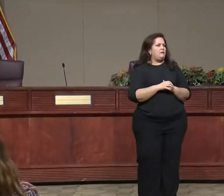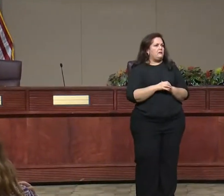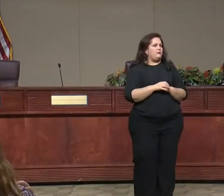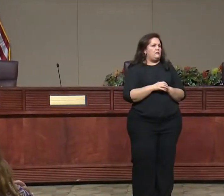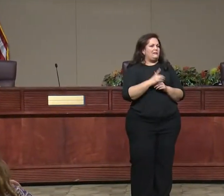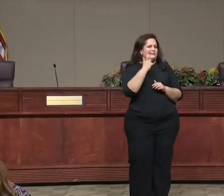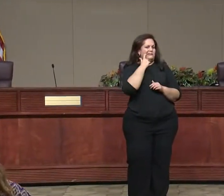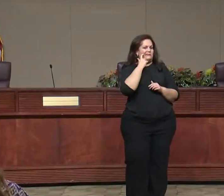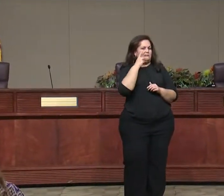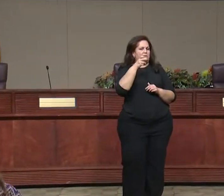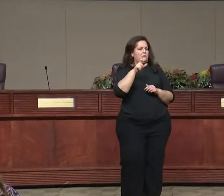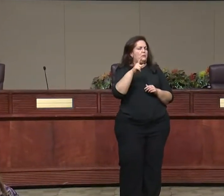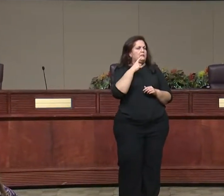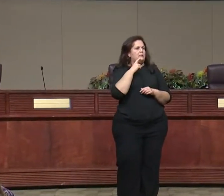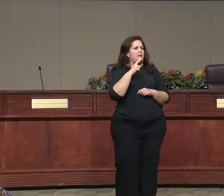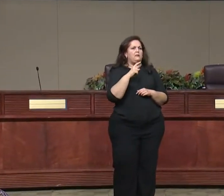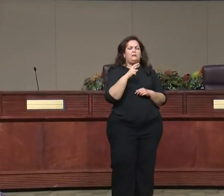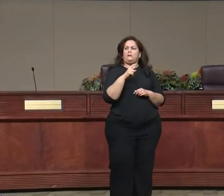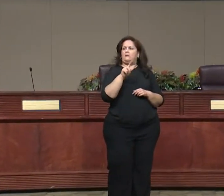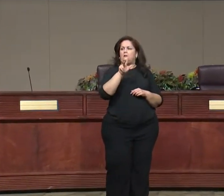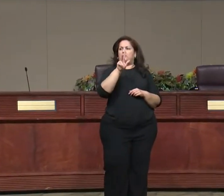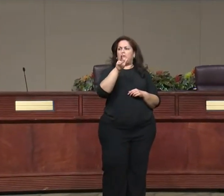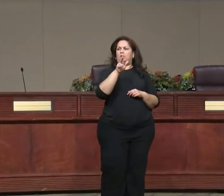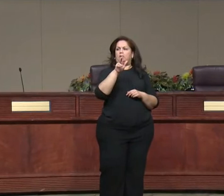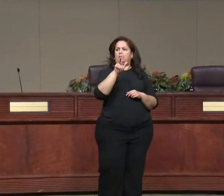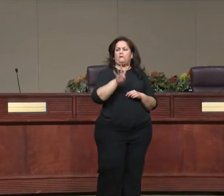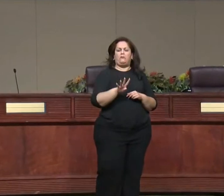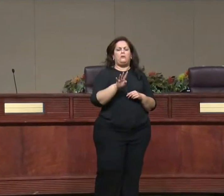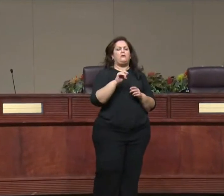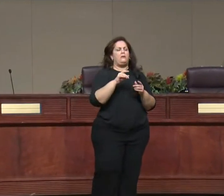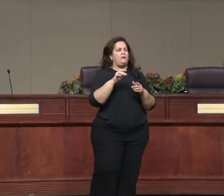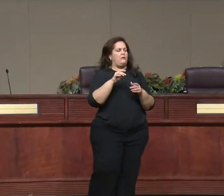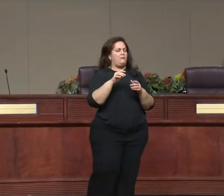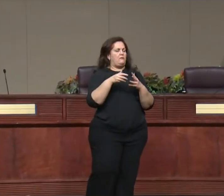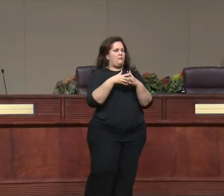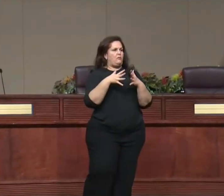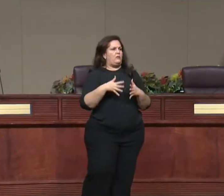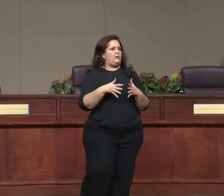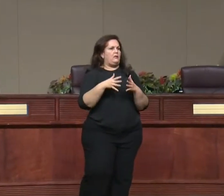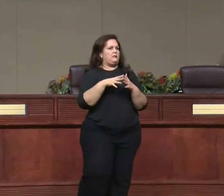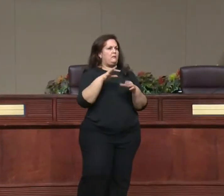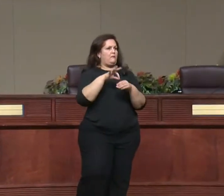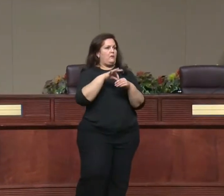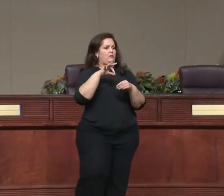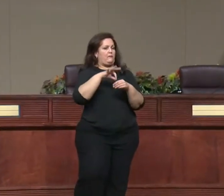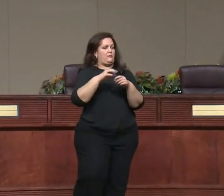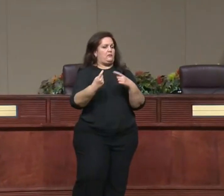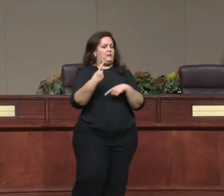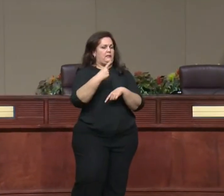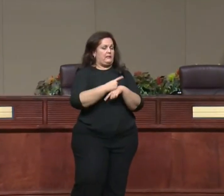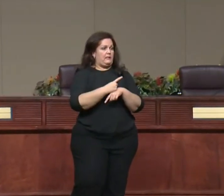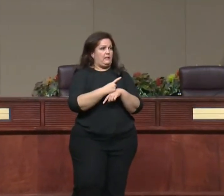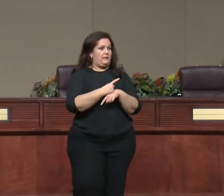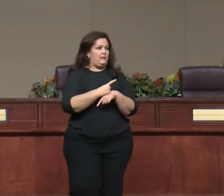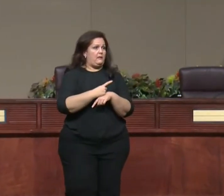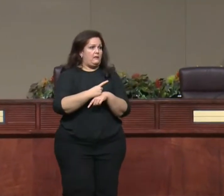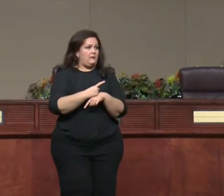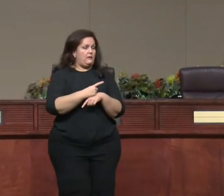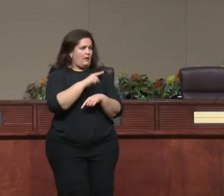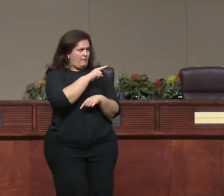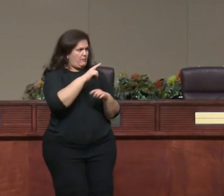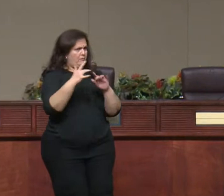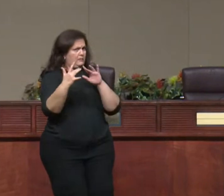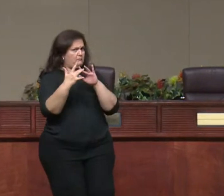showed 3/4 of Americans are worried there will be violence on Election Day. Have they been in contact with, or have you